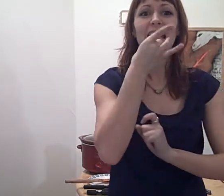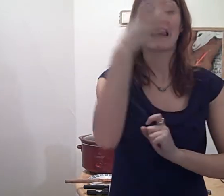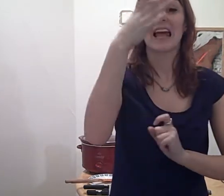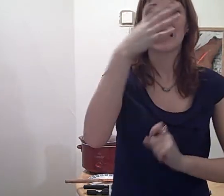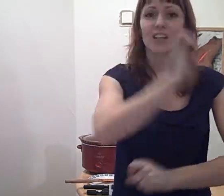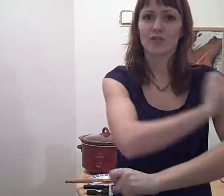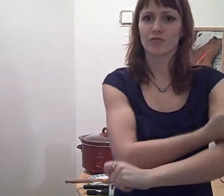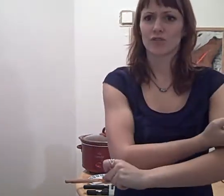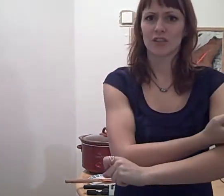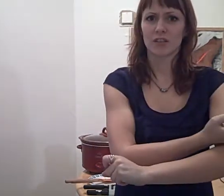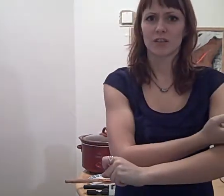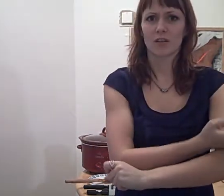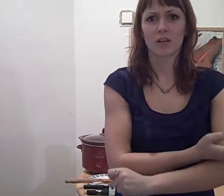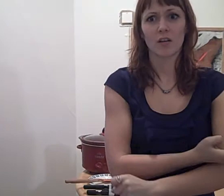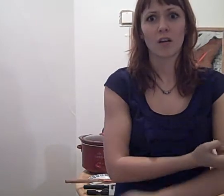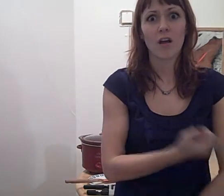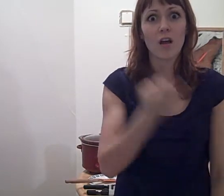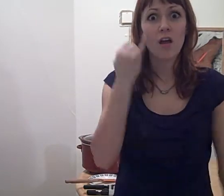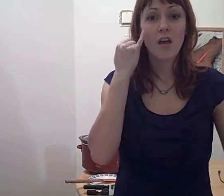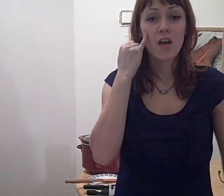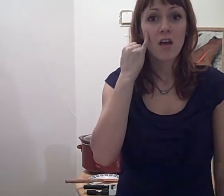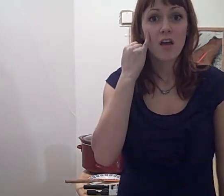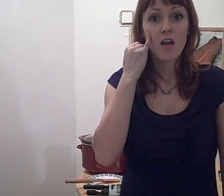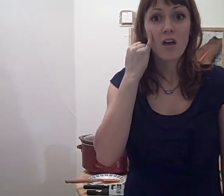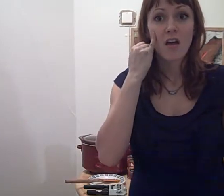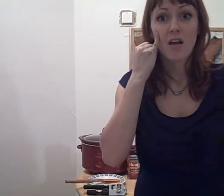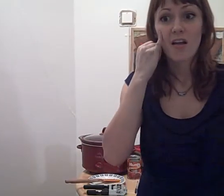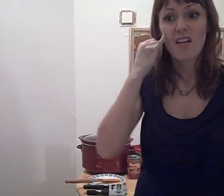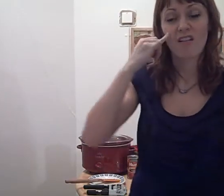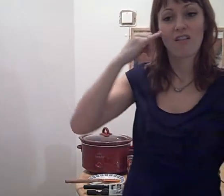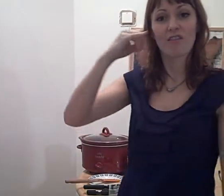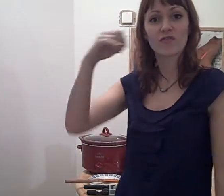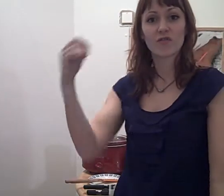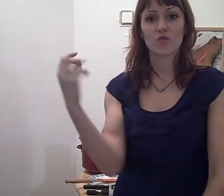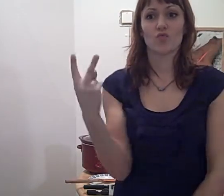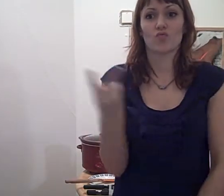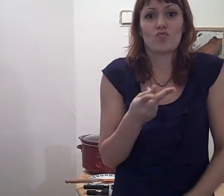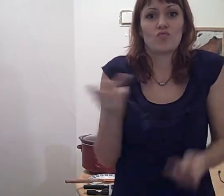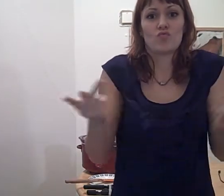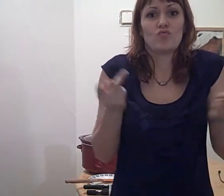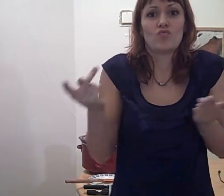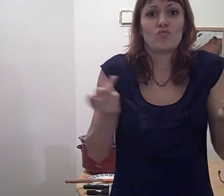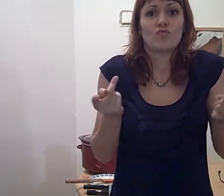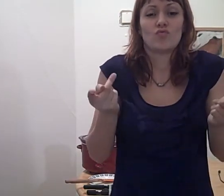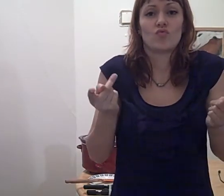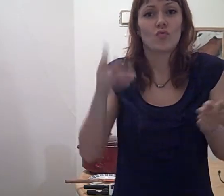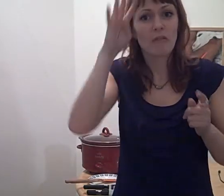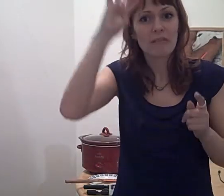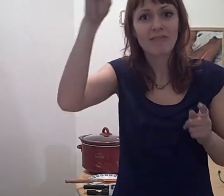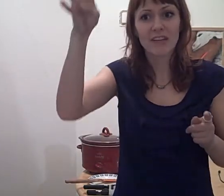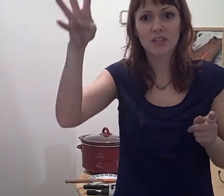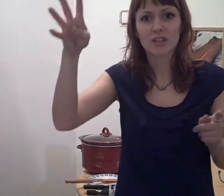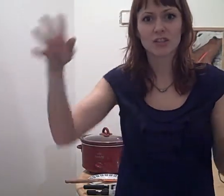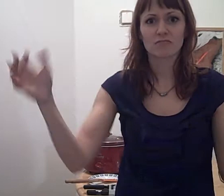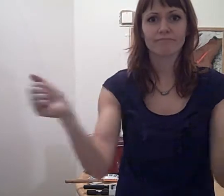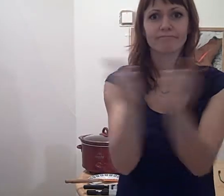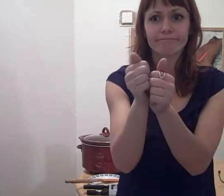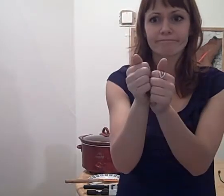Suddenly, you've converted energy into an electron on a plastic surface that you can stick on your